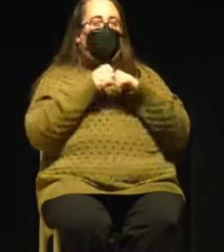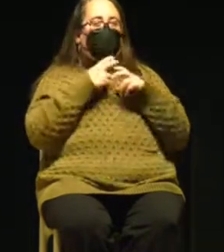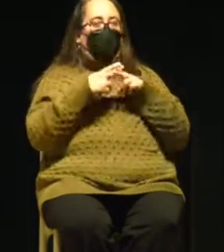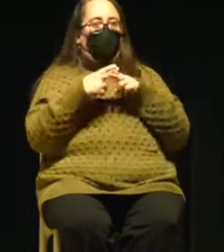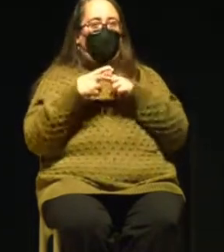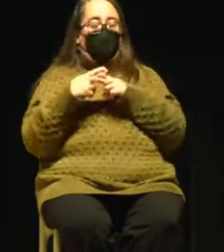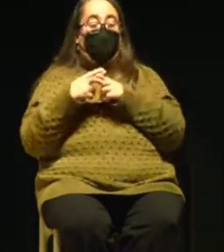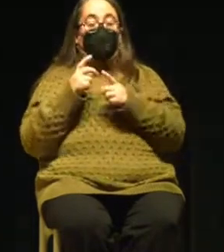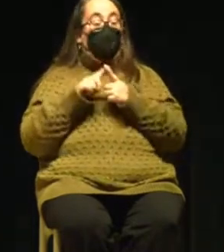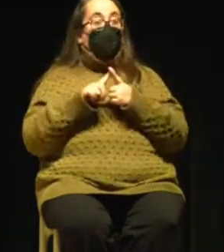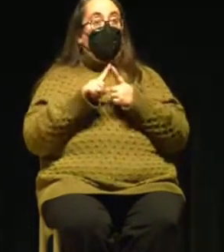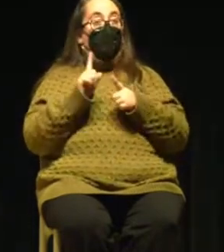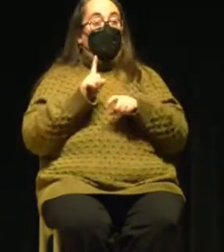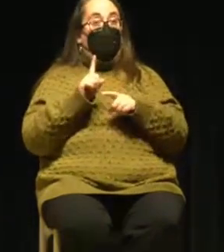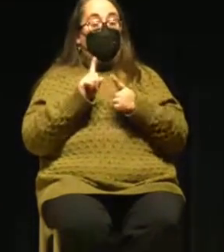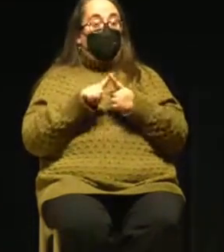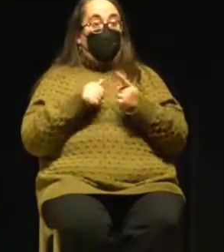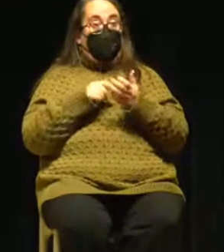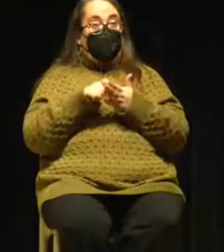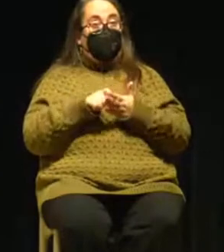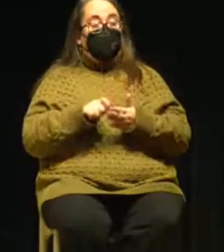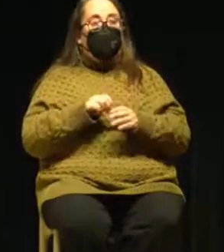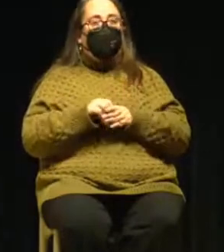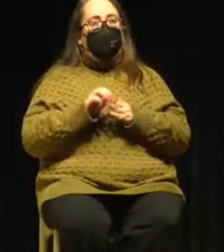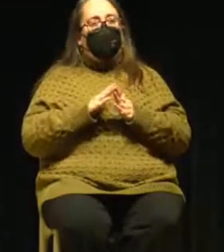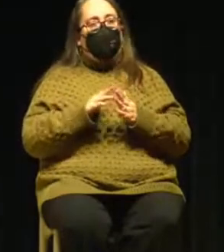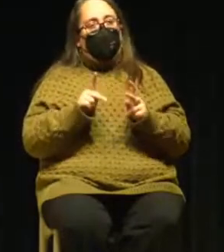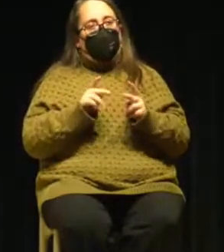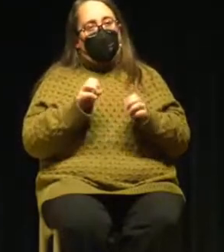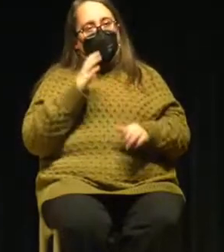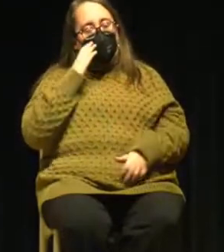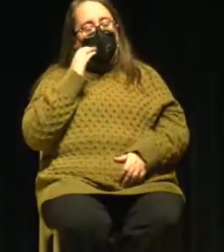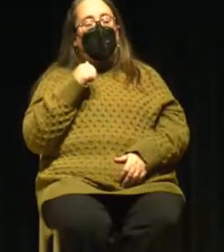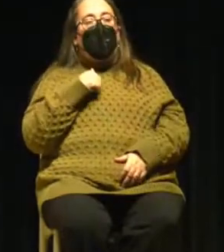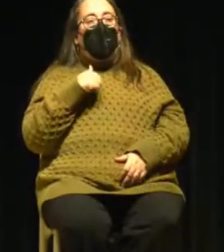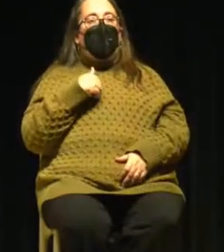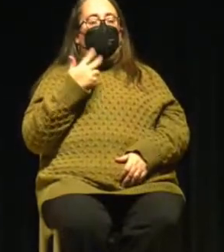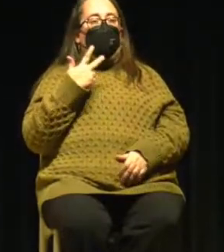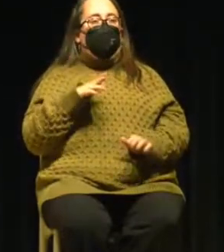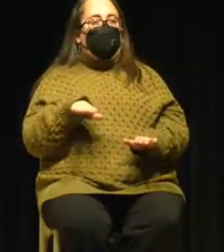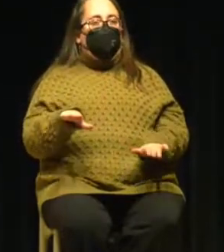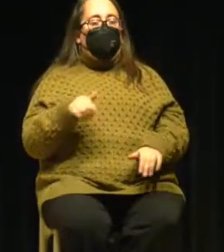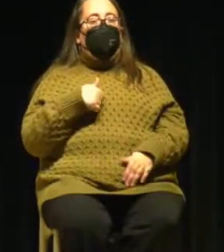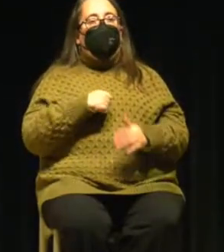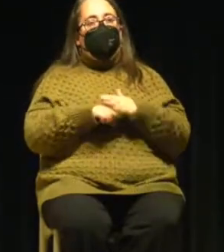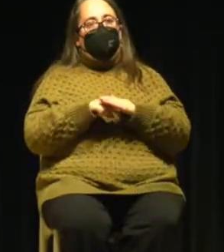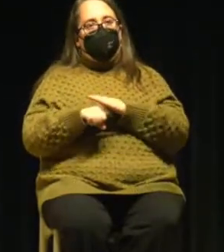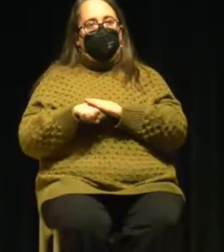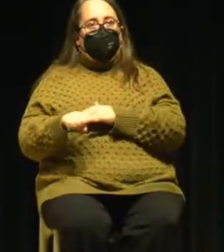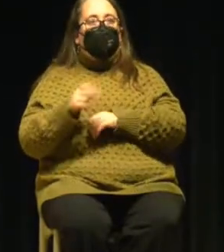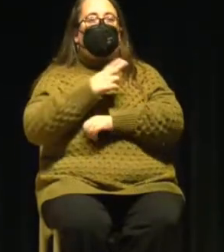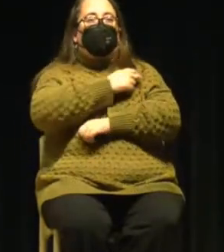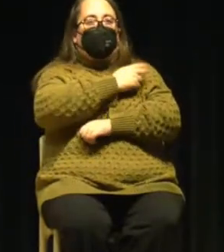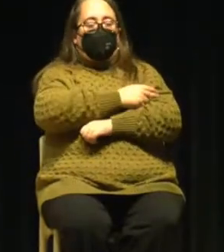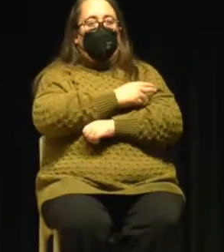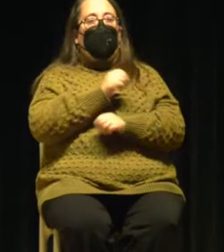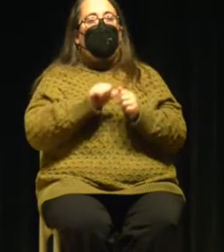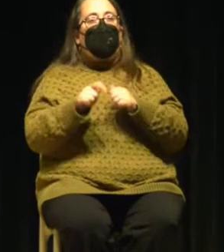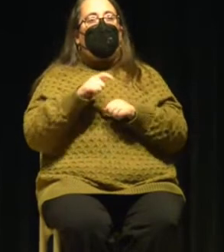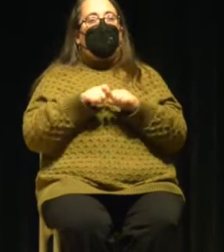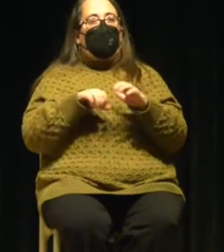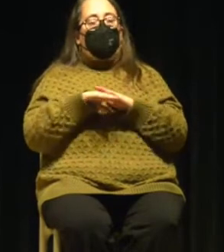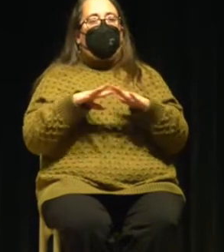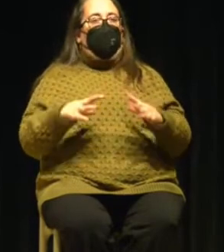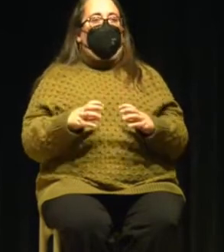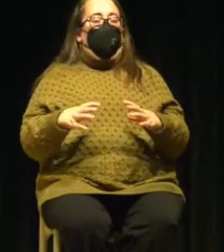my life, but up until I put it down in this book, nobody did. So, you know, I had three children and I've delivered them in hospitals. And every time I'd go